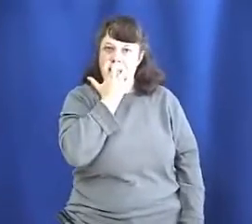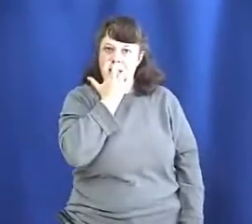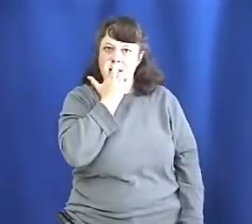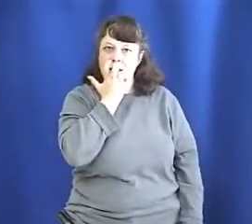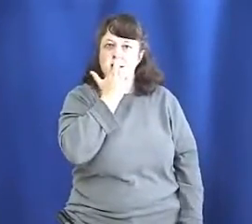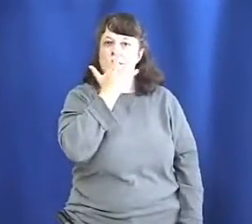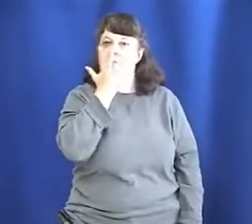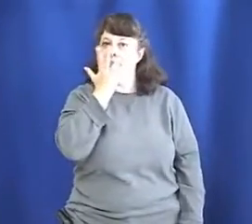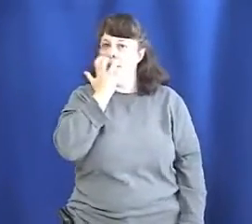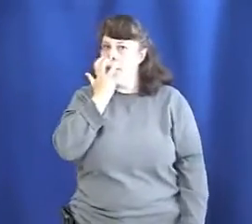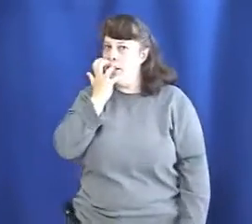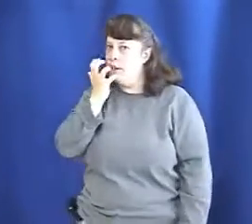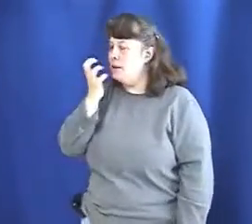Cranky.